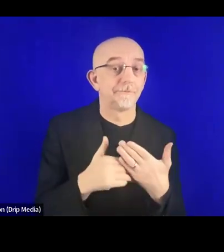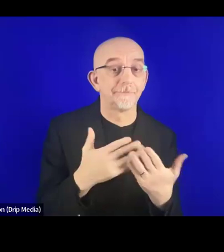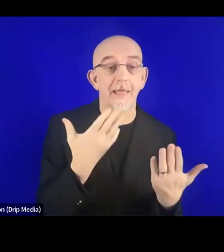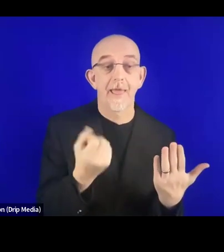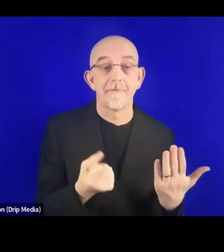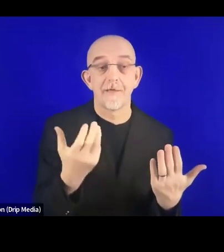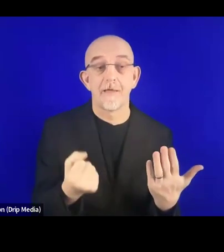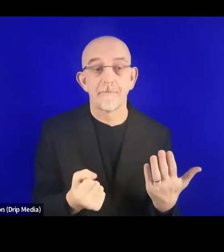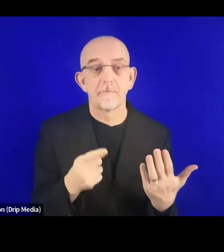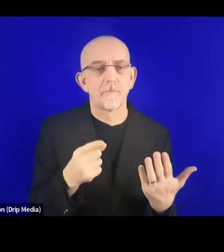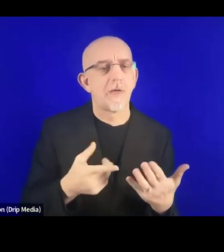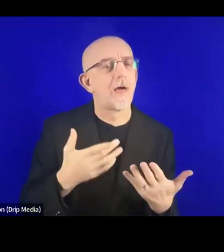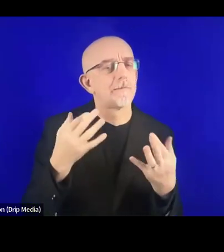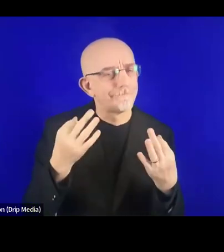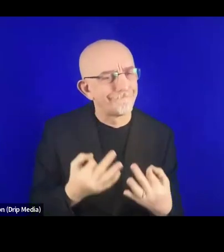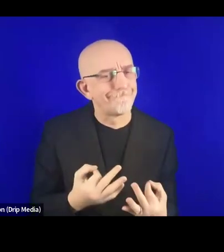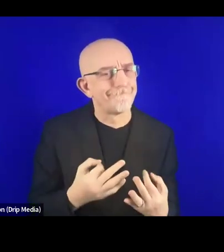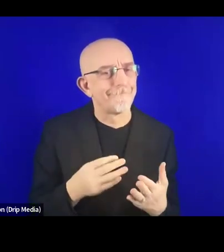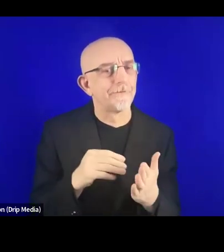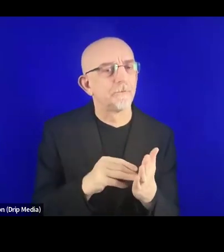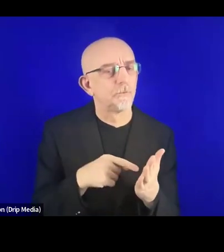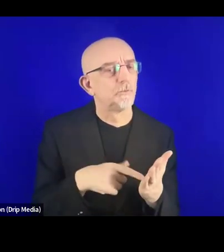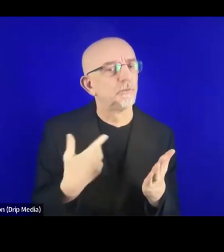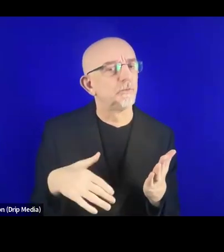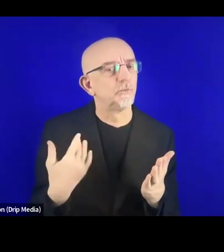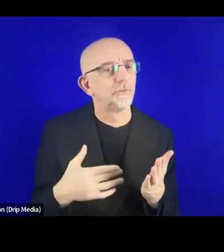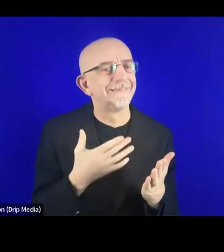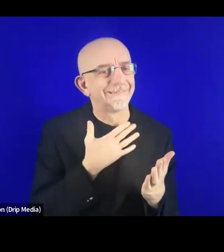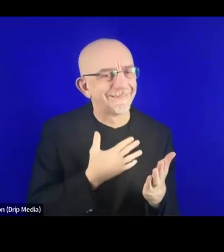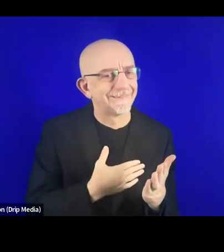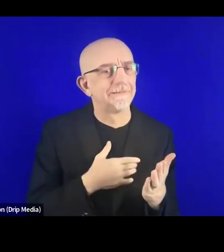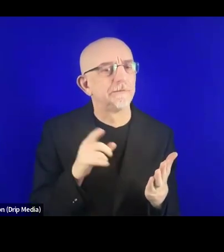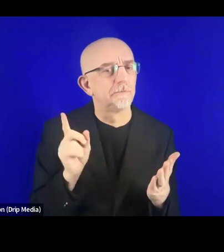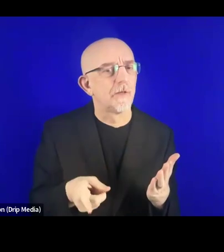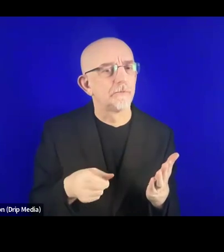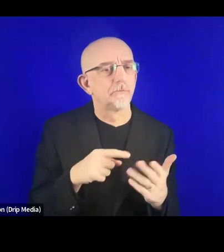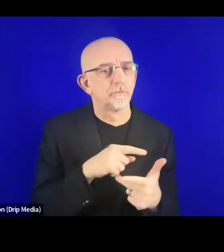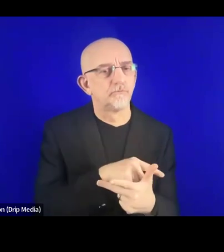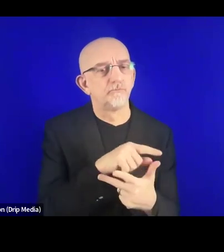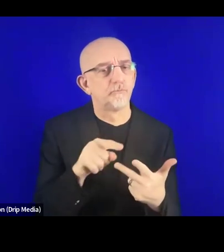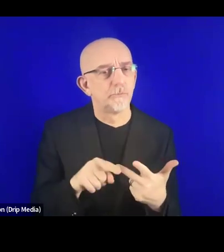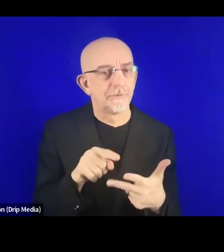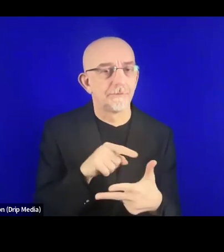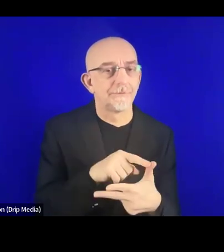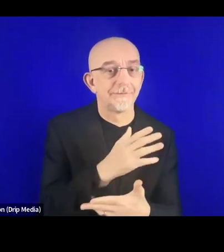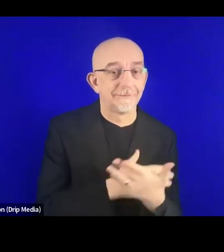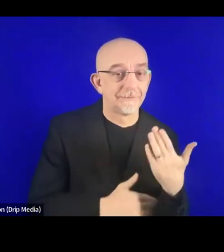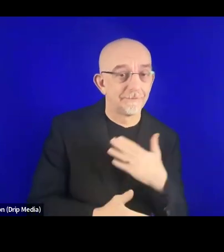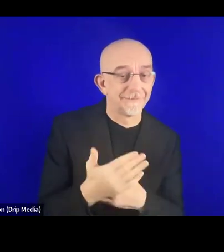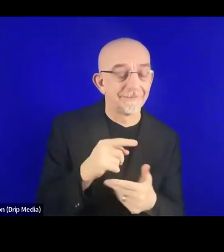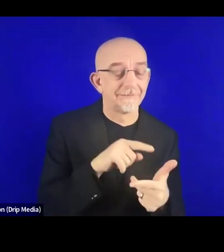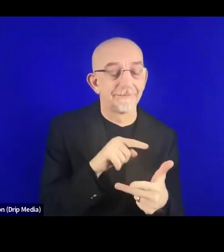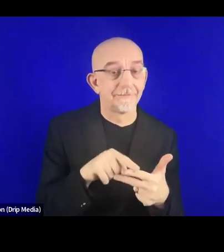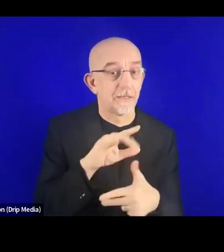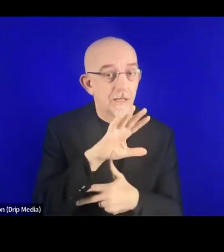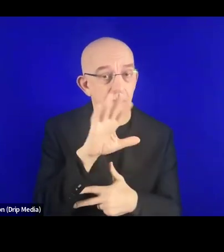of coordination work that you've been discussing and that you've been, yourself kind of engaged with. So I think that's a really helpful insight for the rest